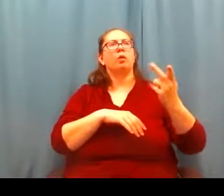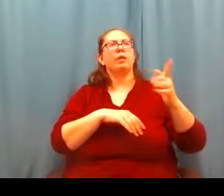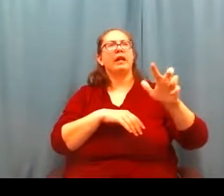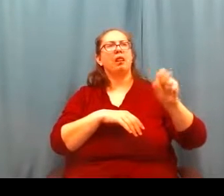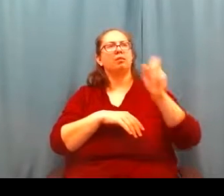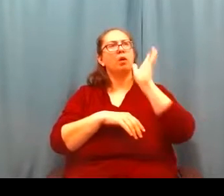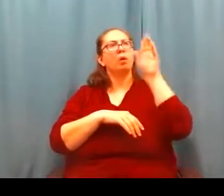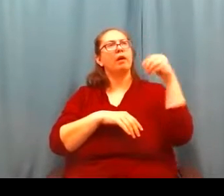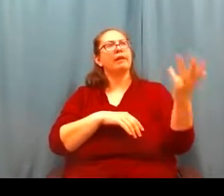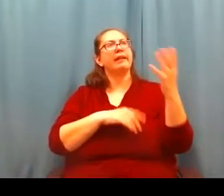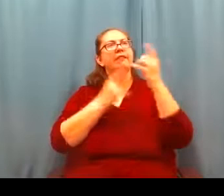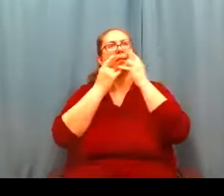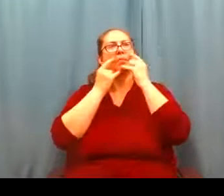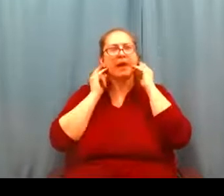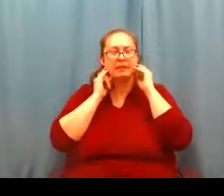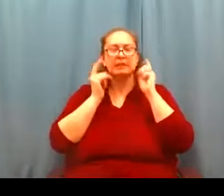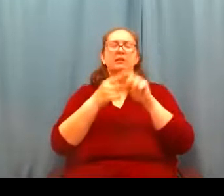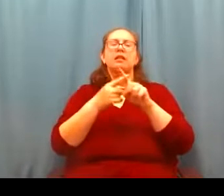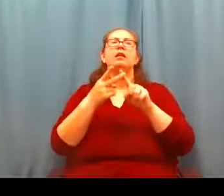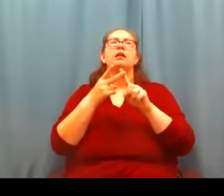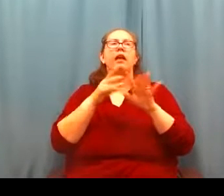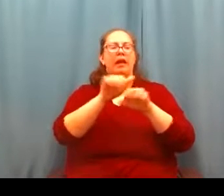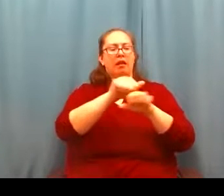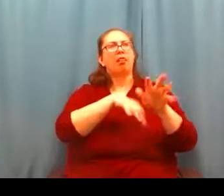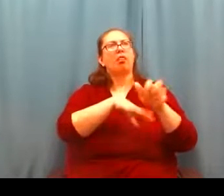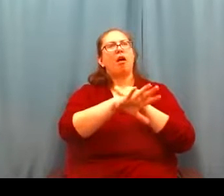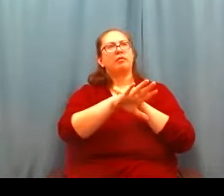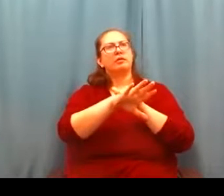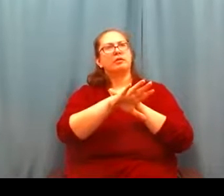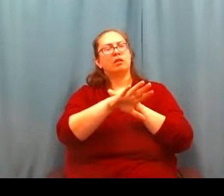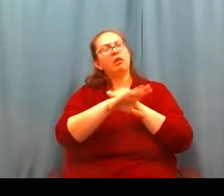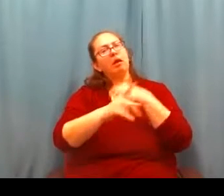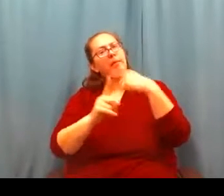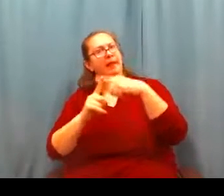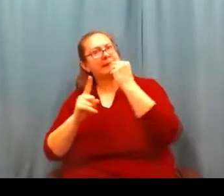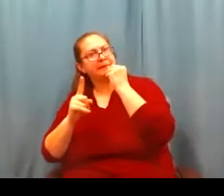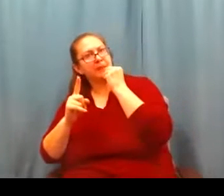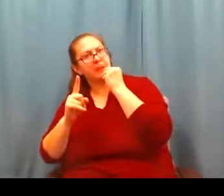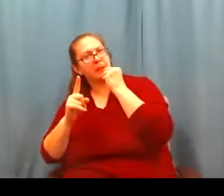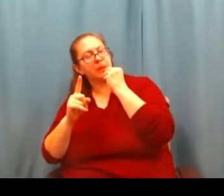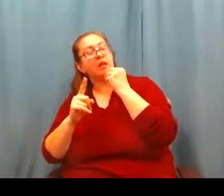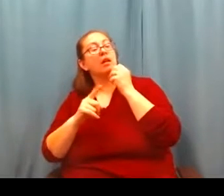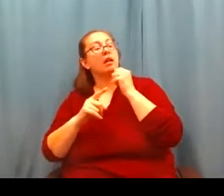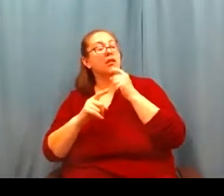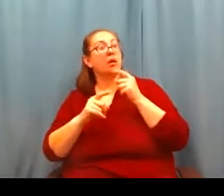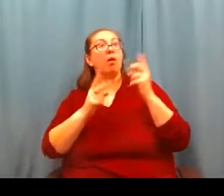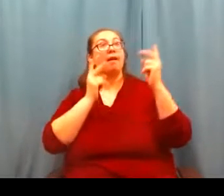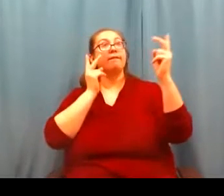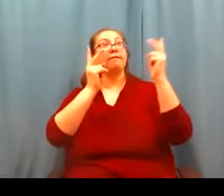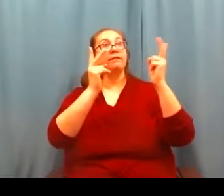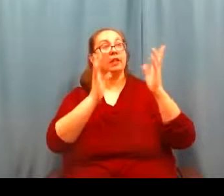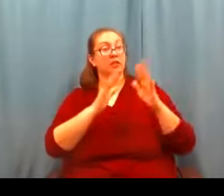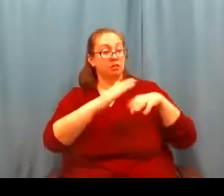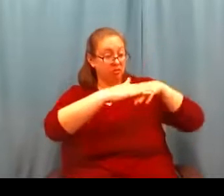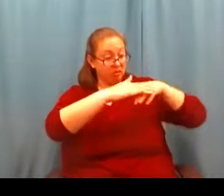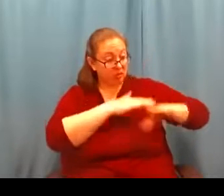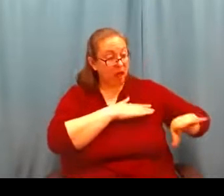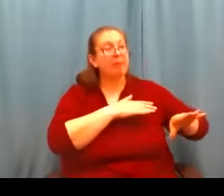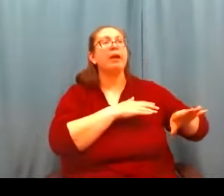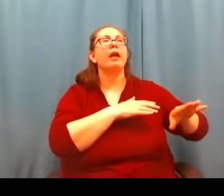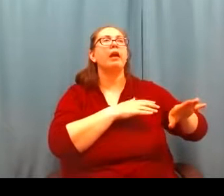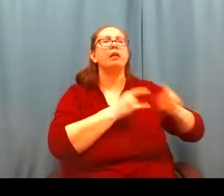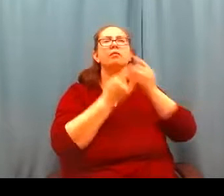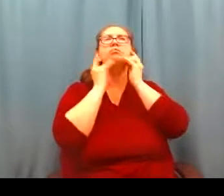masks and gloves with those meals so that they can make sure that any visitors that they have are wearing masks.